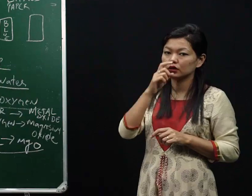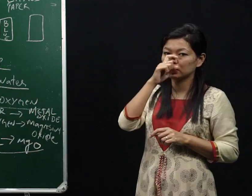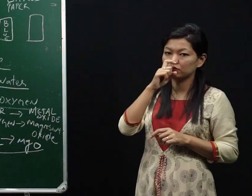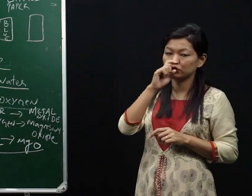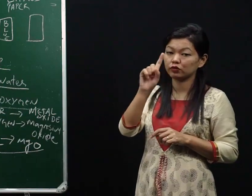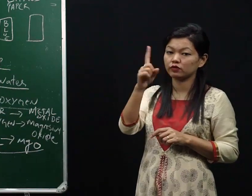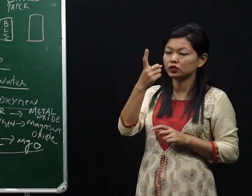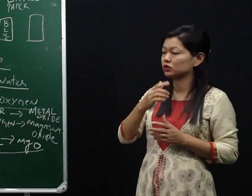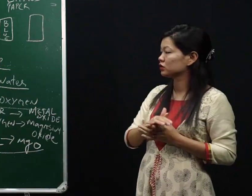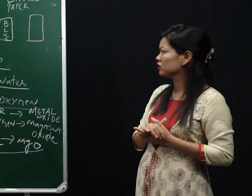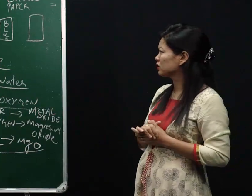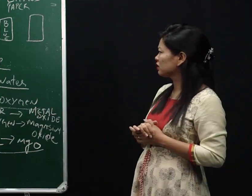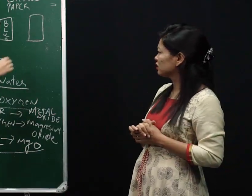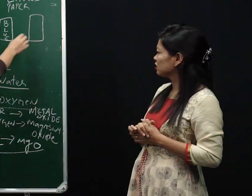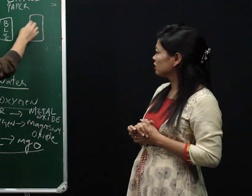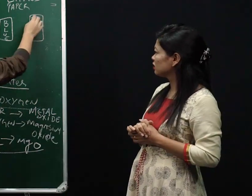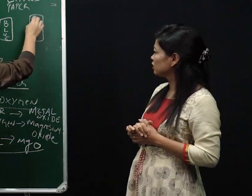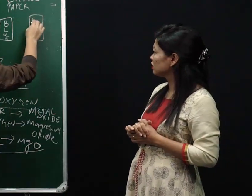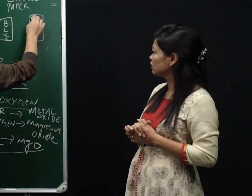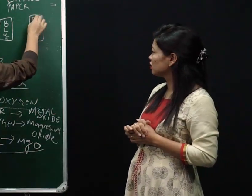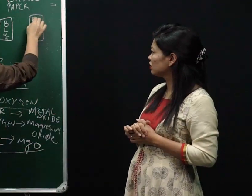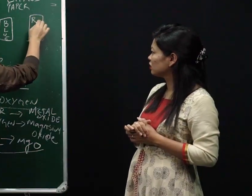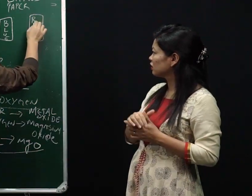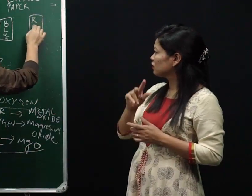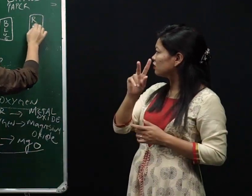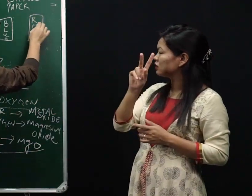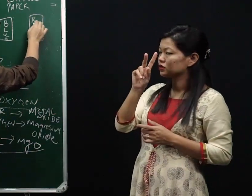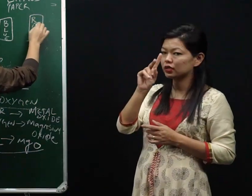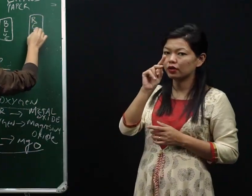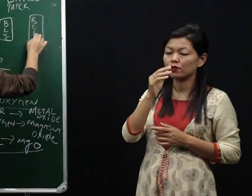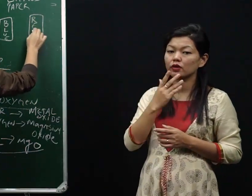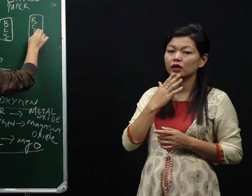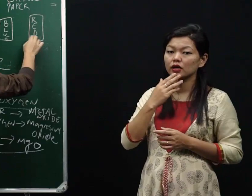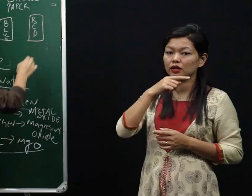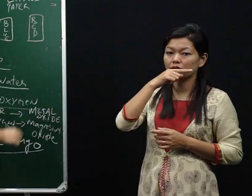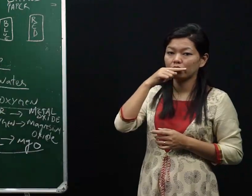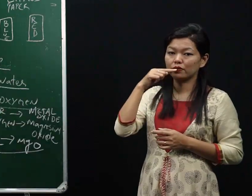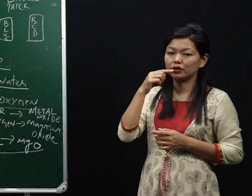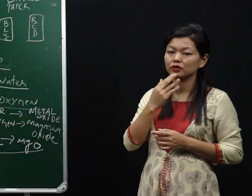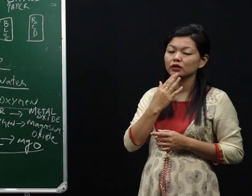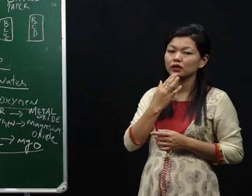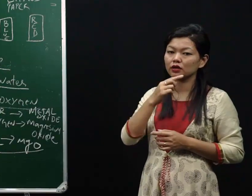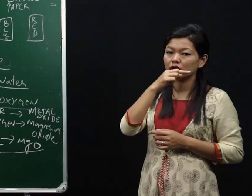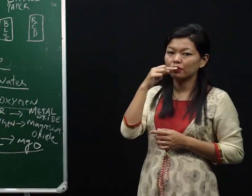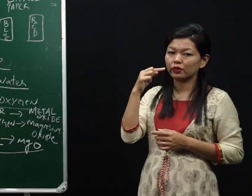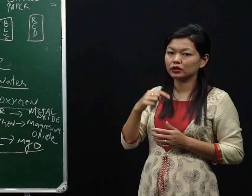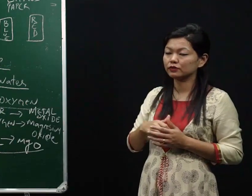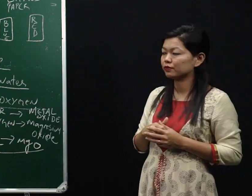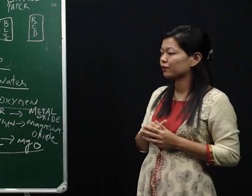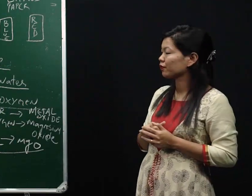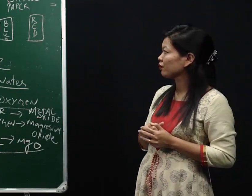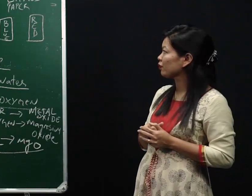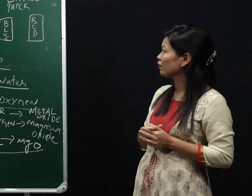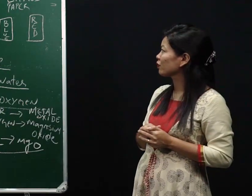Clear? And the second one, let's say it is red color. Clear? Litmus